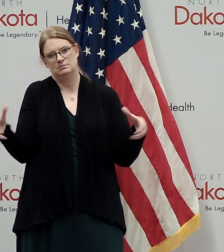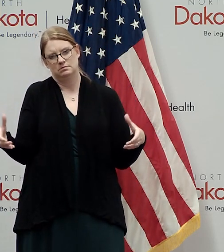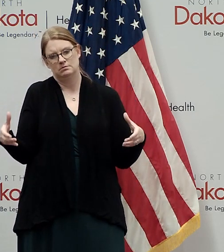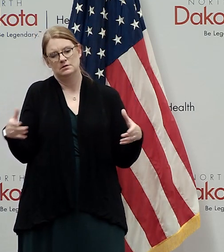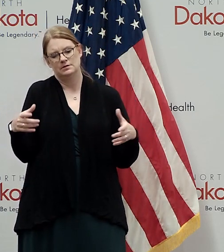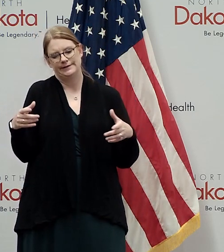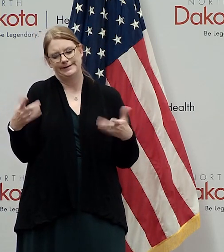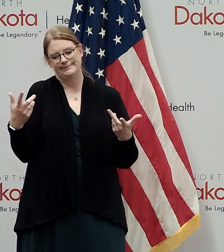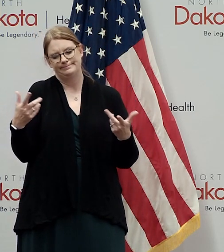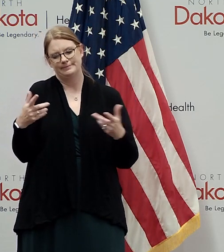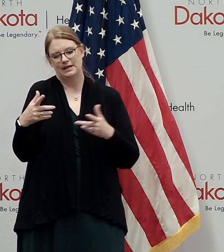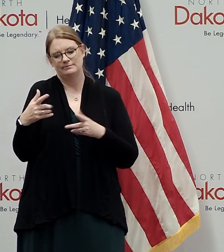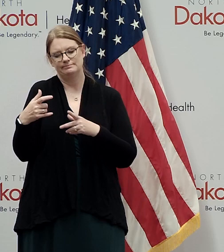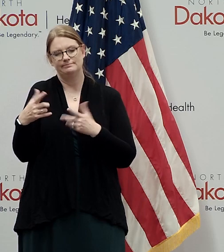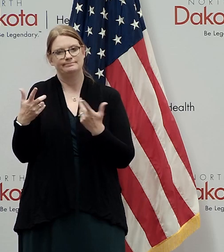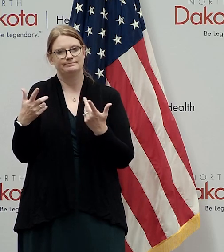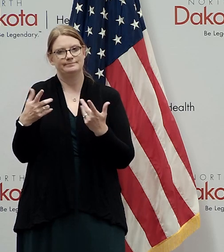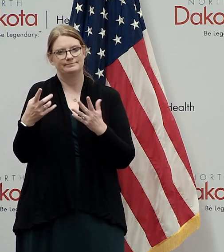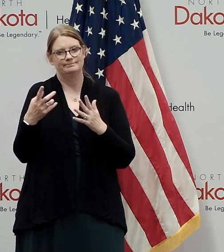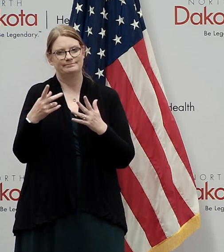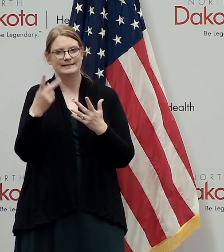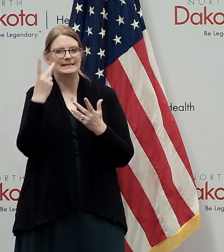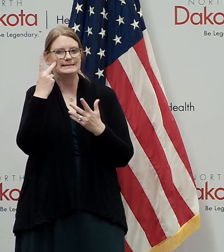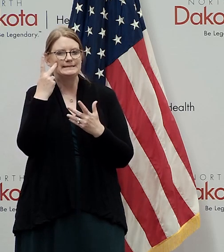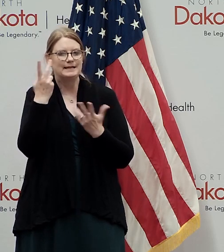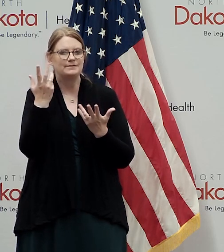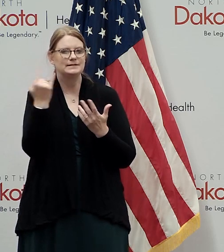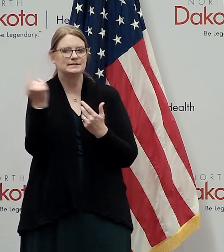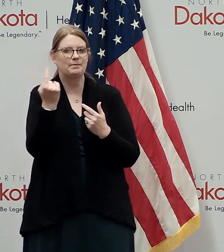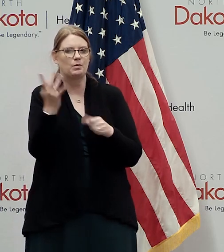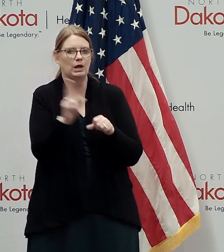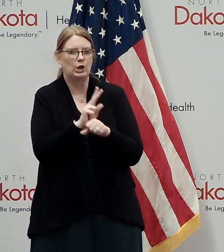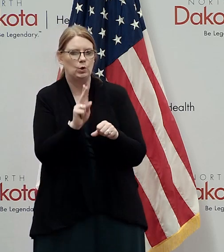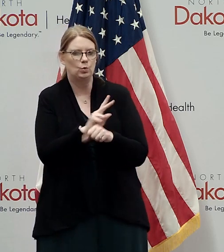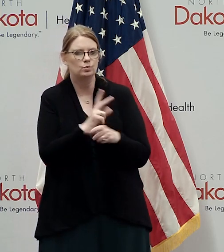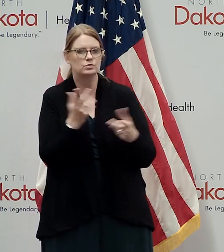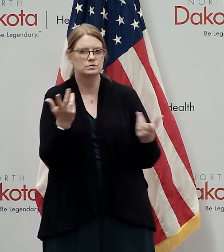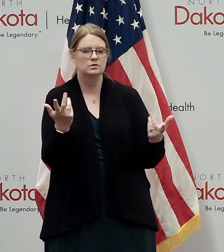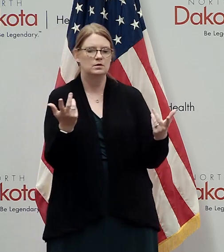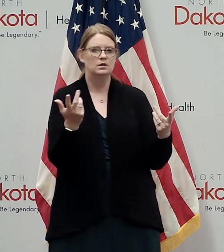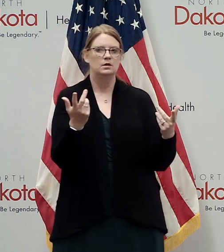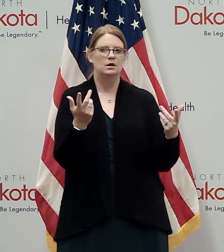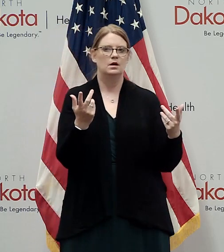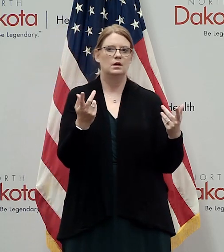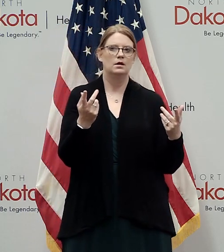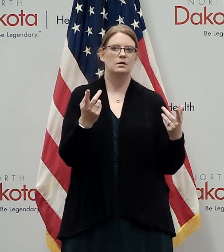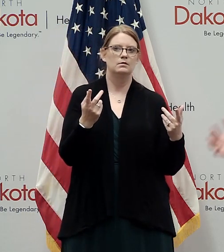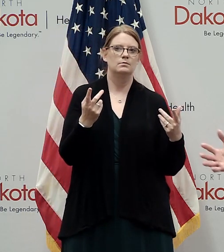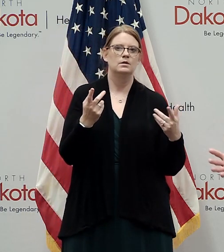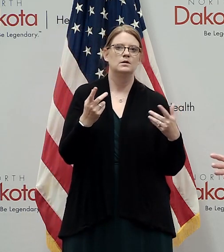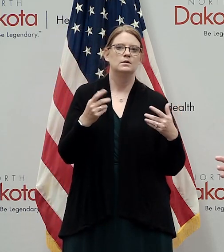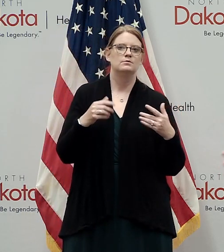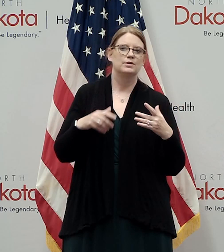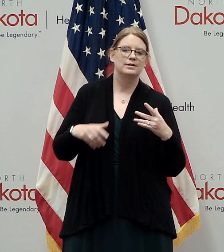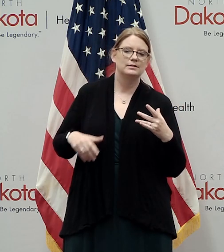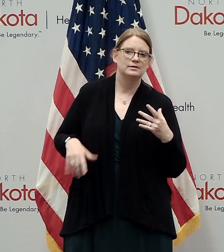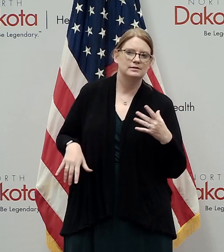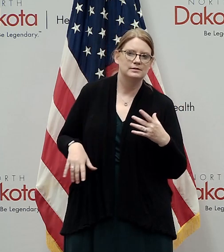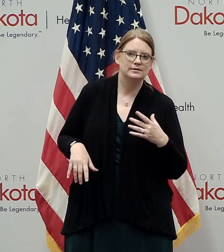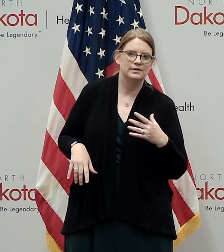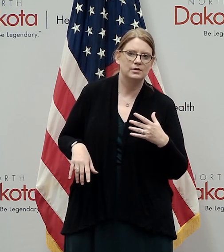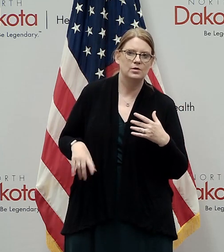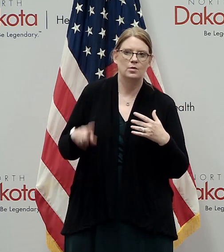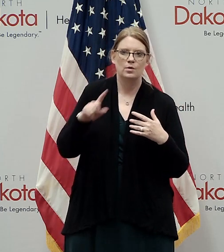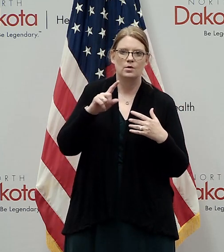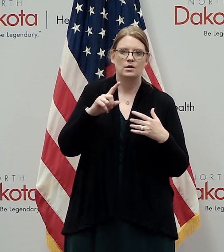can see if that's a tool that we have for us to expand the number of people we could reach, even